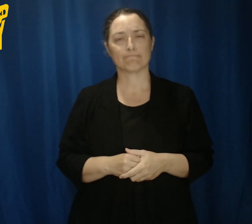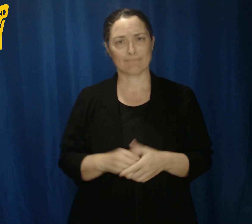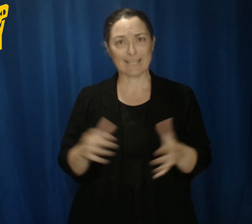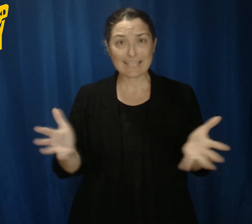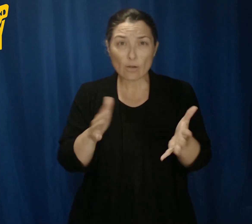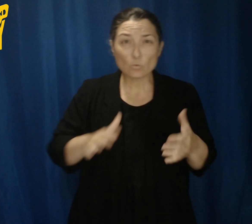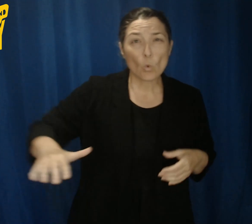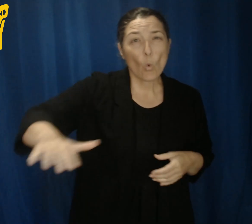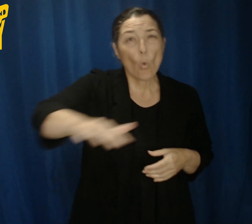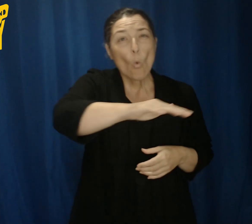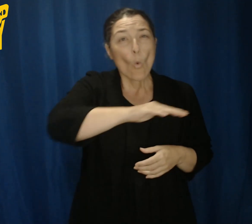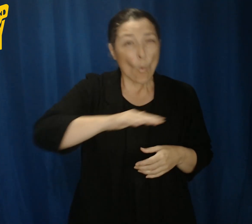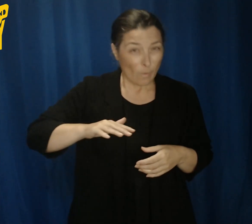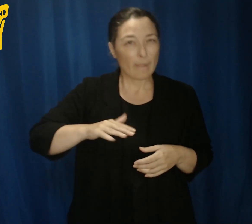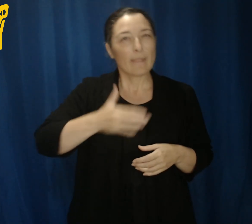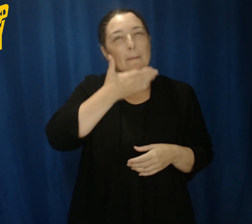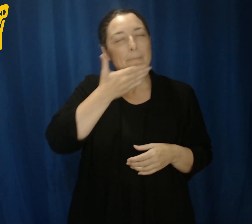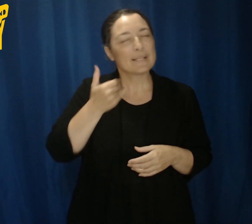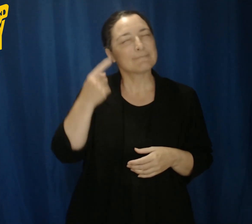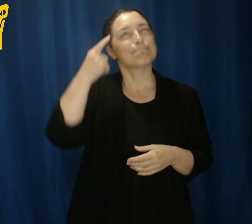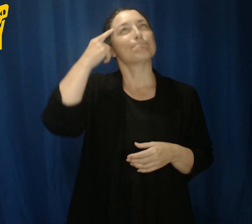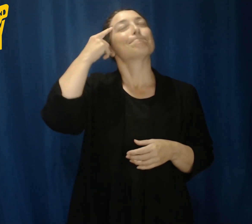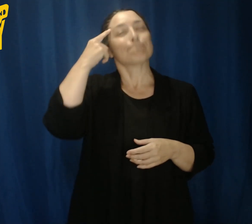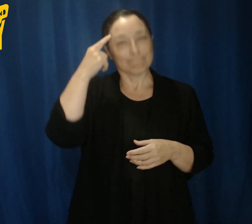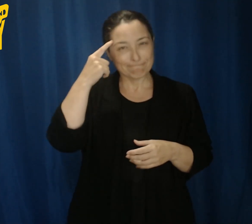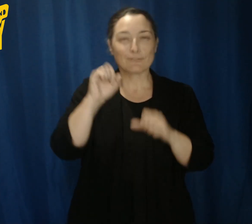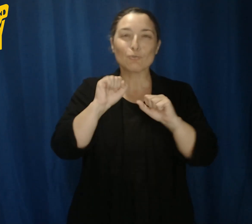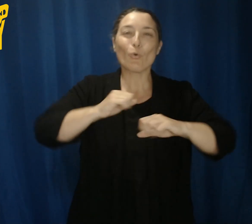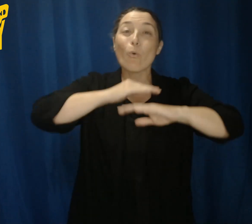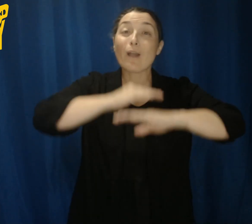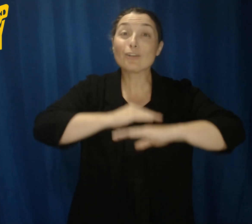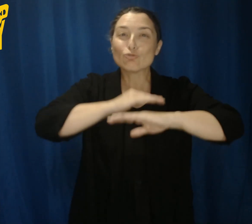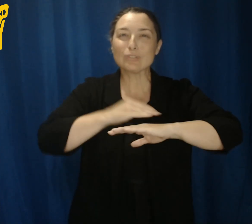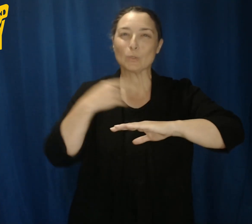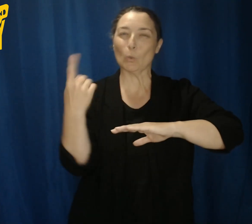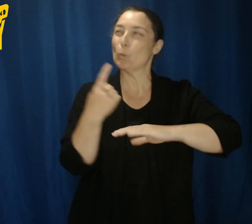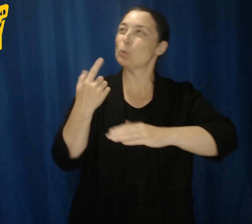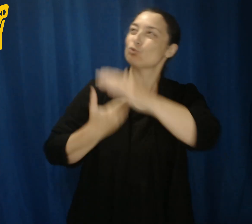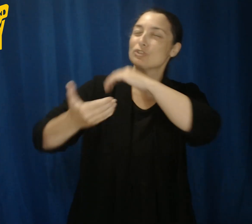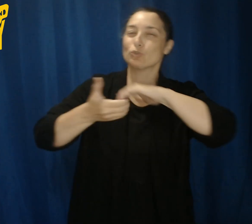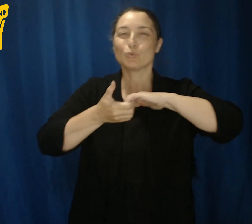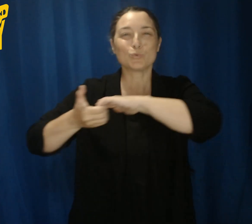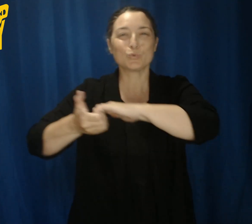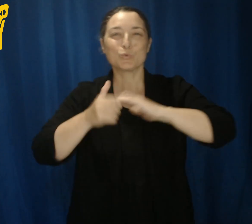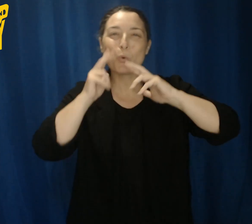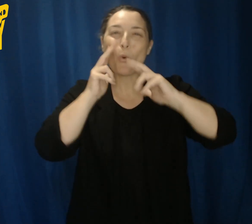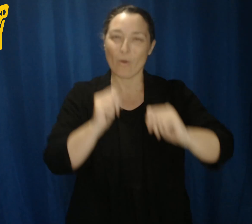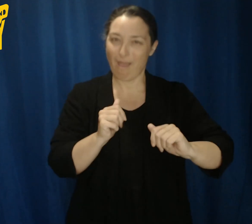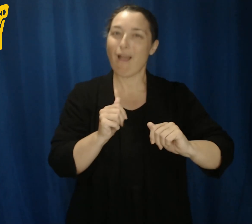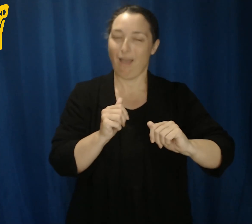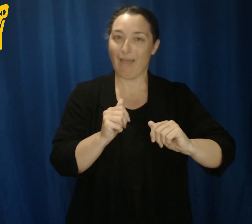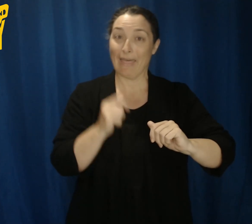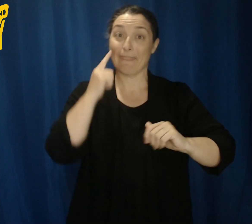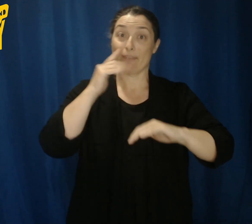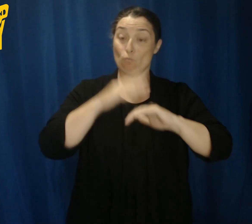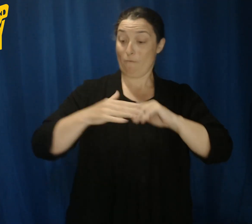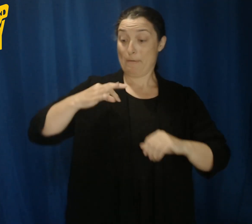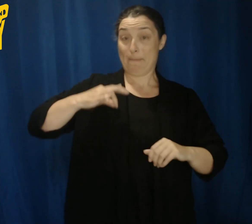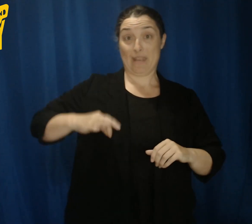everyone listening to consider the traditional owners of the land they're living and thriving on, and consider the benefits that may come from a